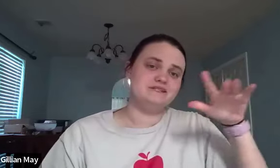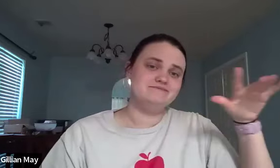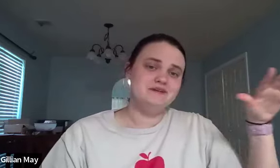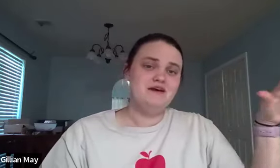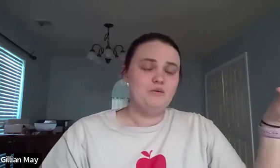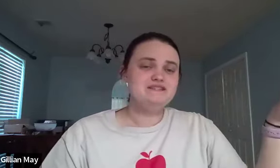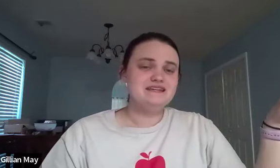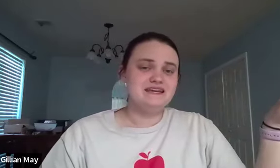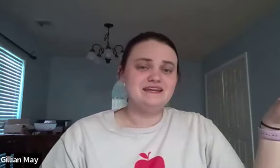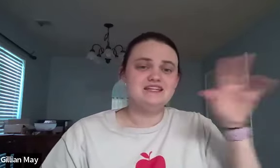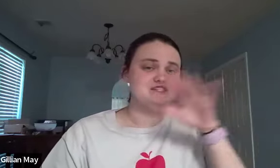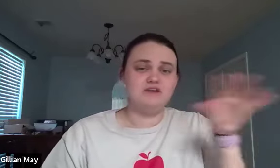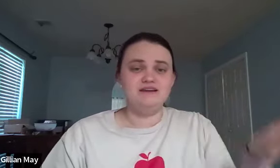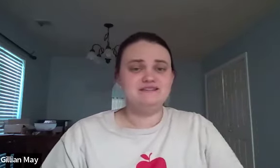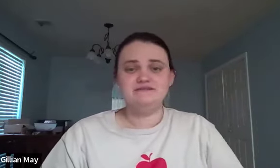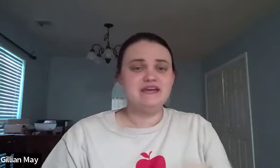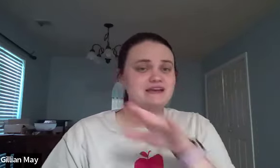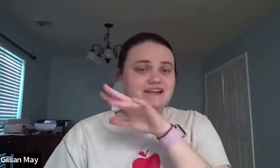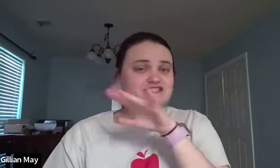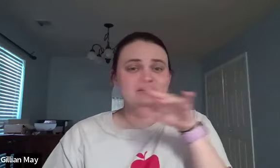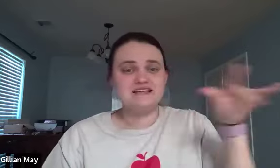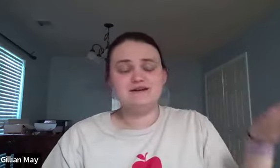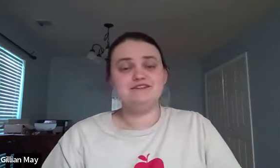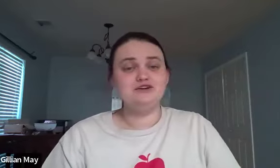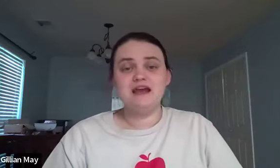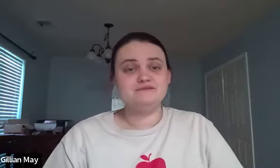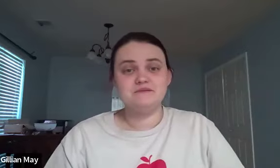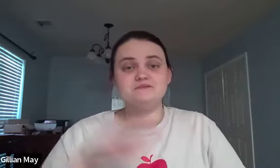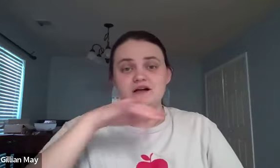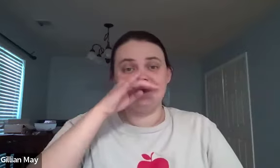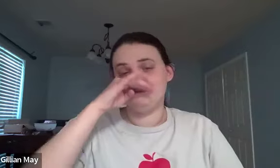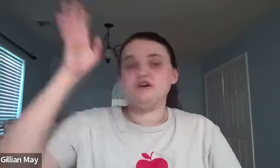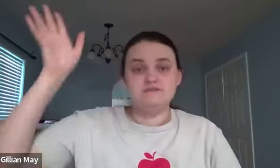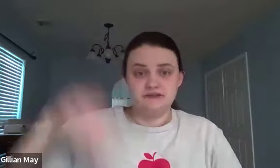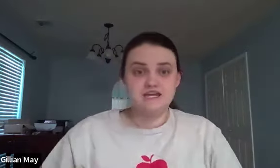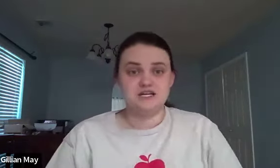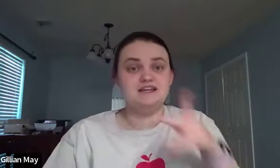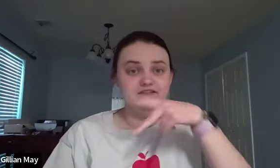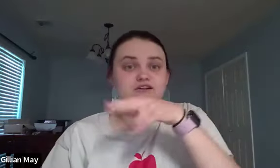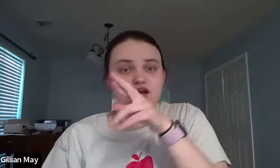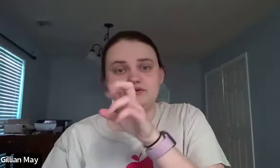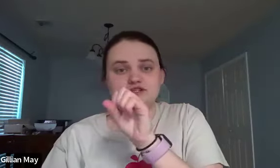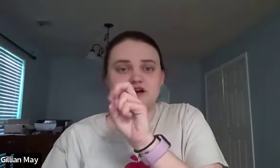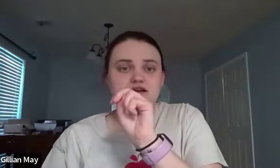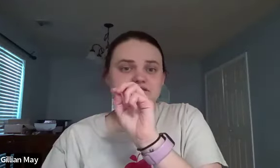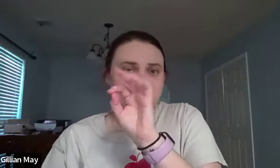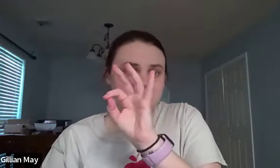this. Once they get it, it's so nice. Man, it is so nice. You don't have to make me spell out like personification. I can literally go personification.